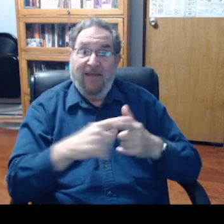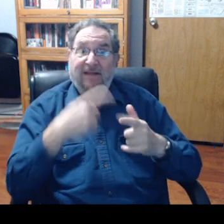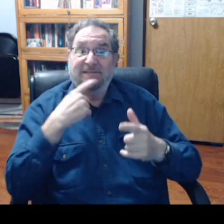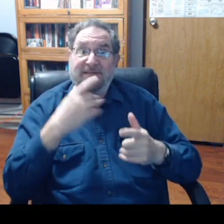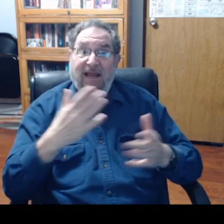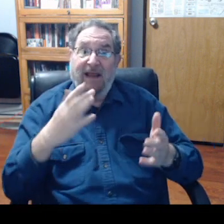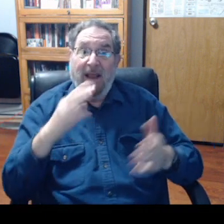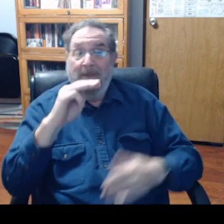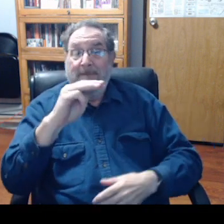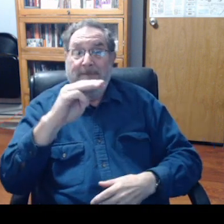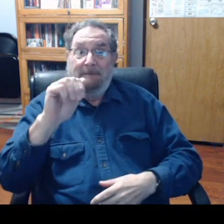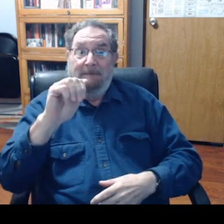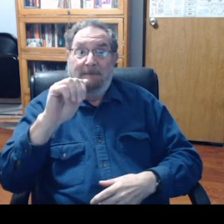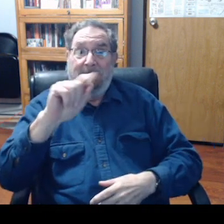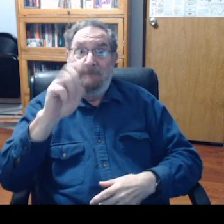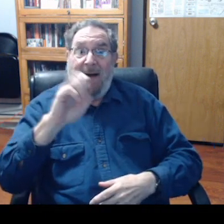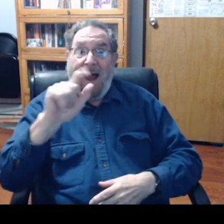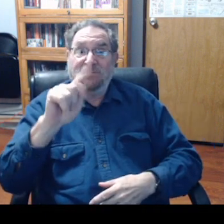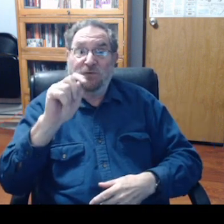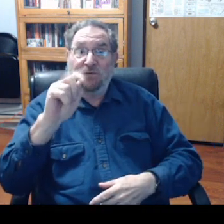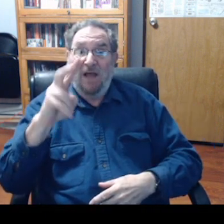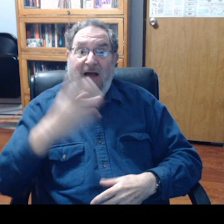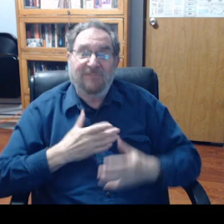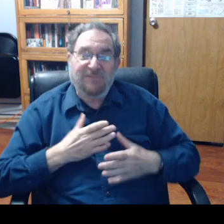And then they say,